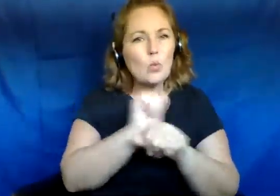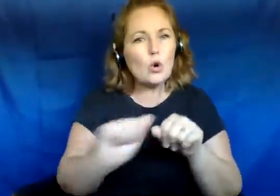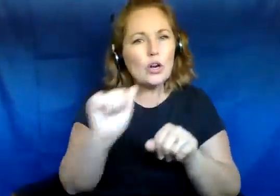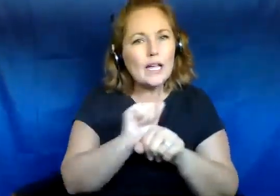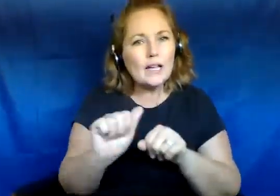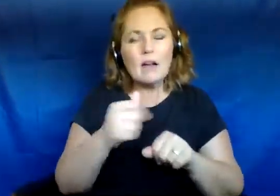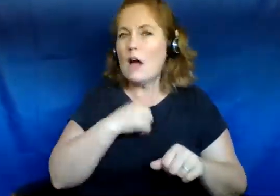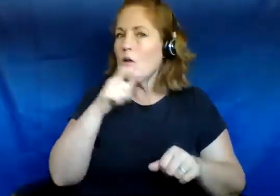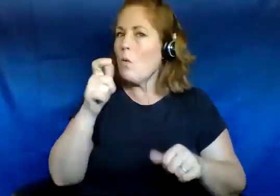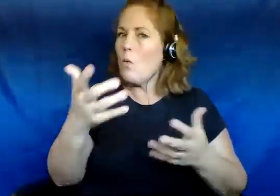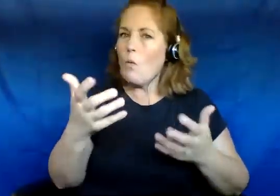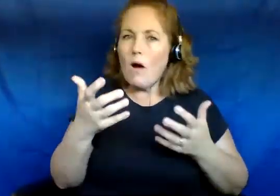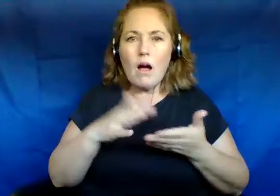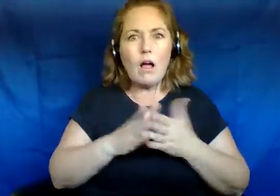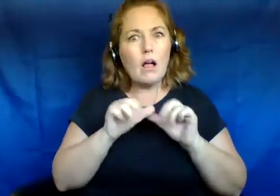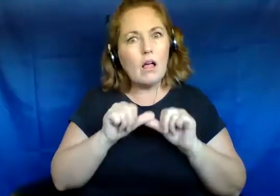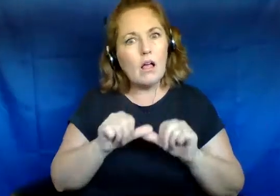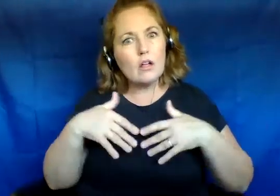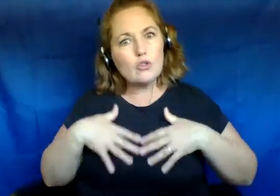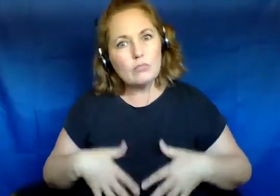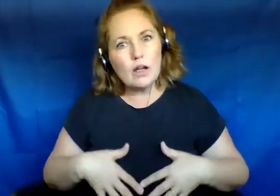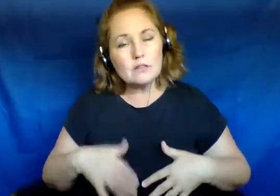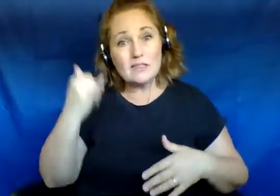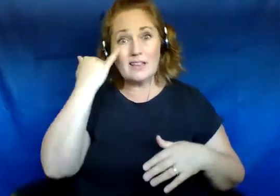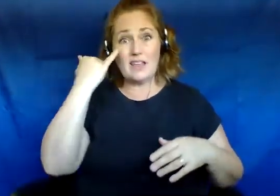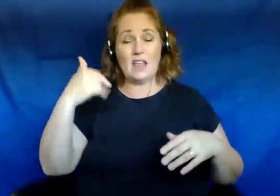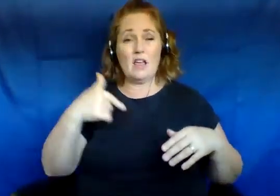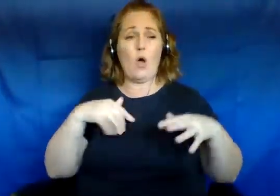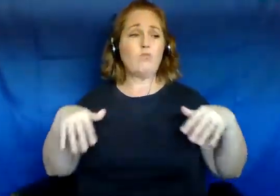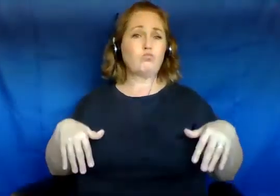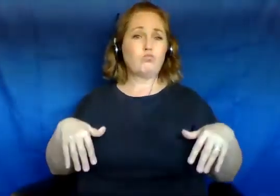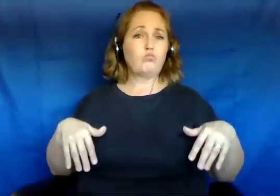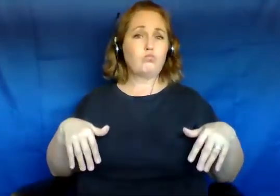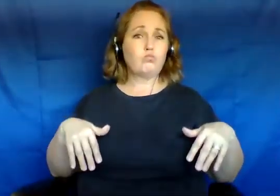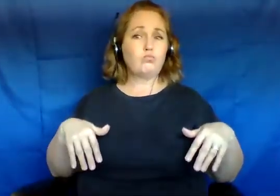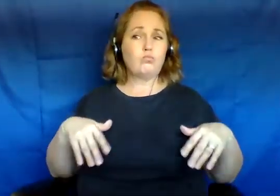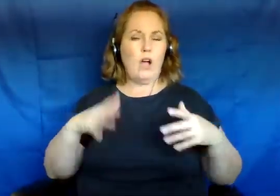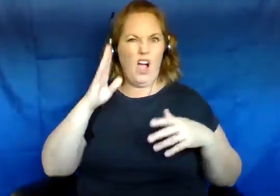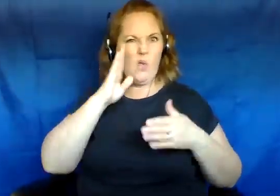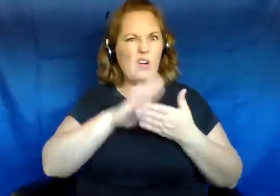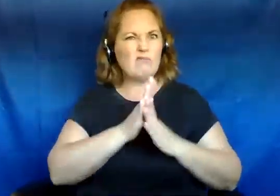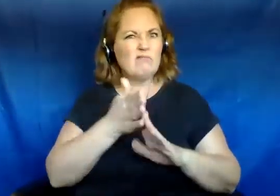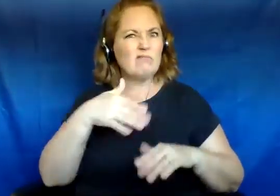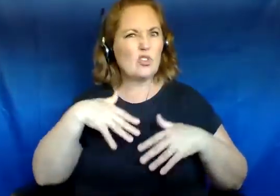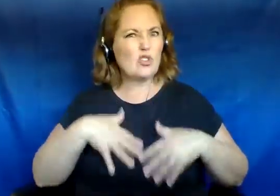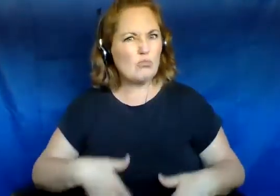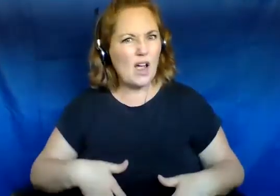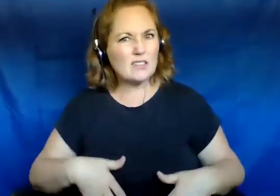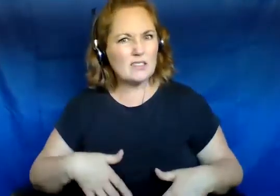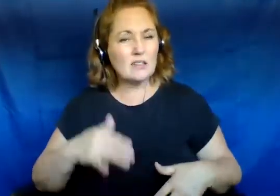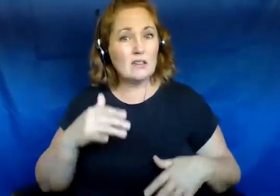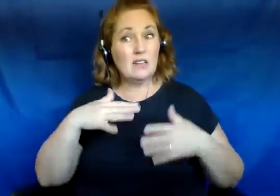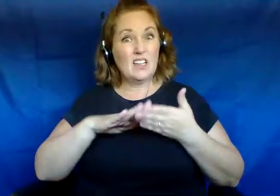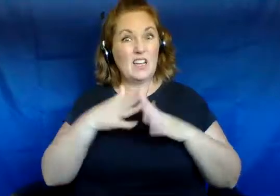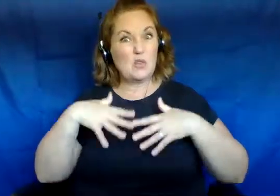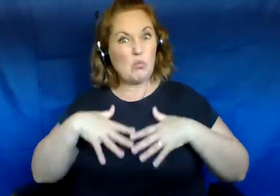don't want to be depressed. And if I rest on my laurels, I will get depressed. And if I get